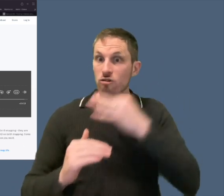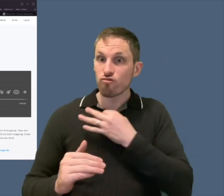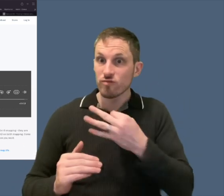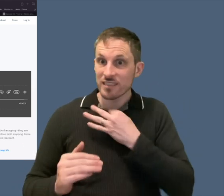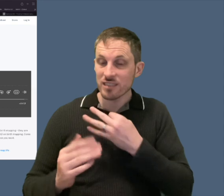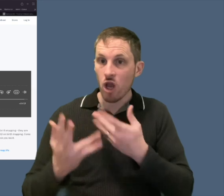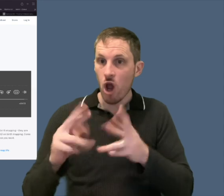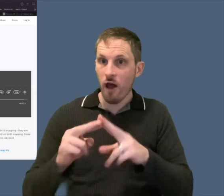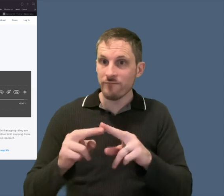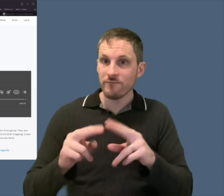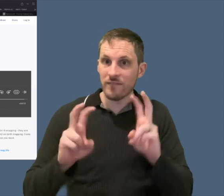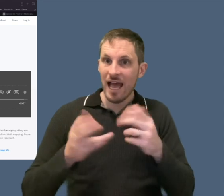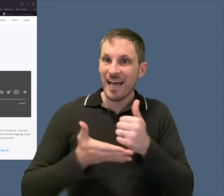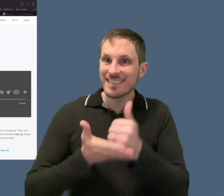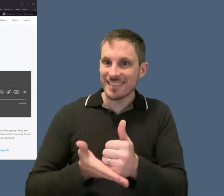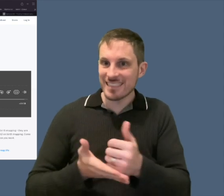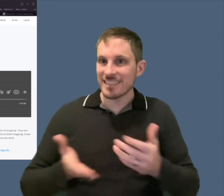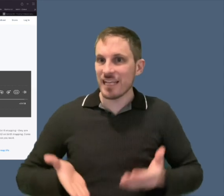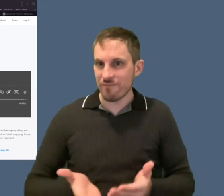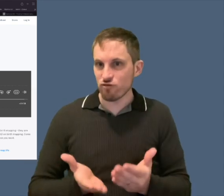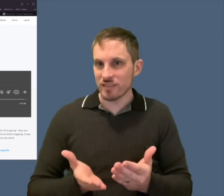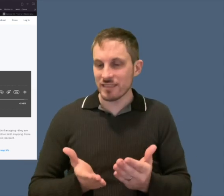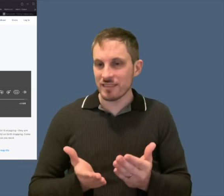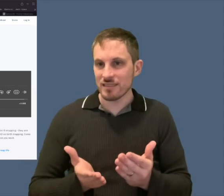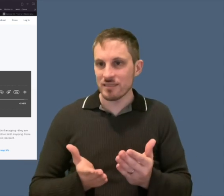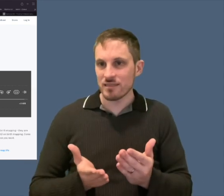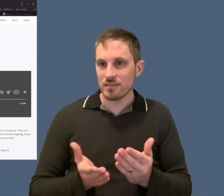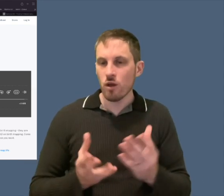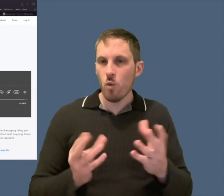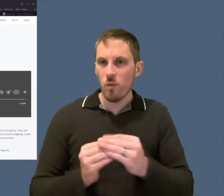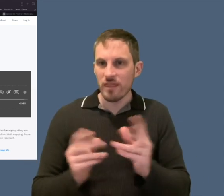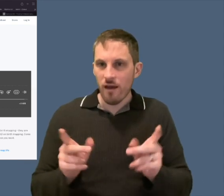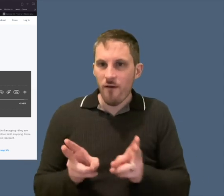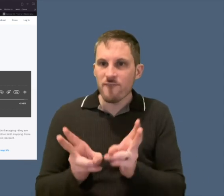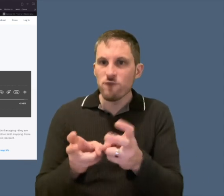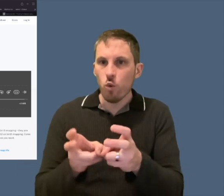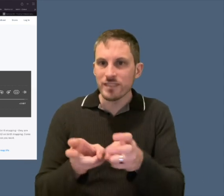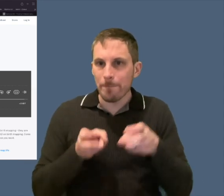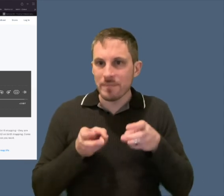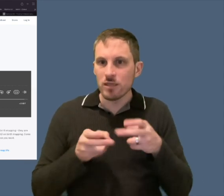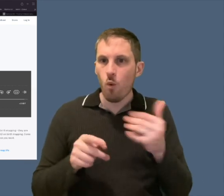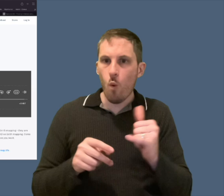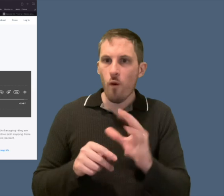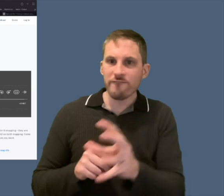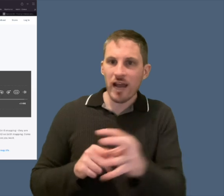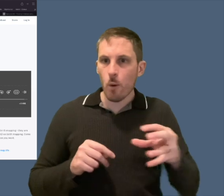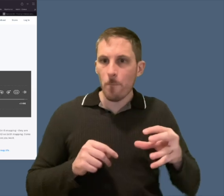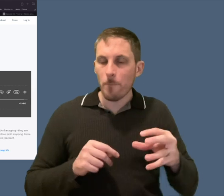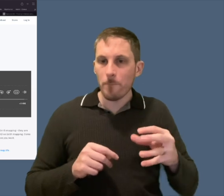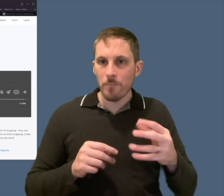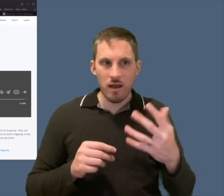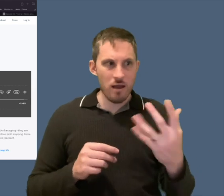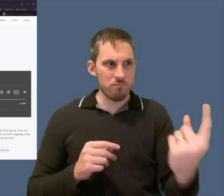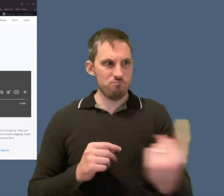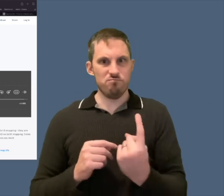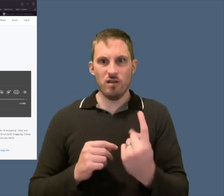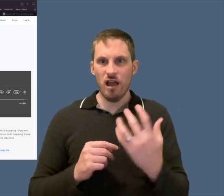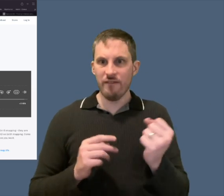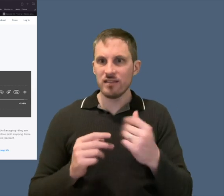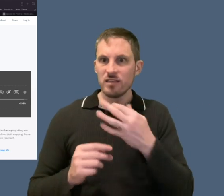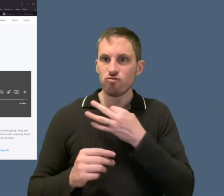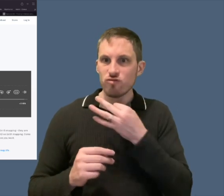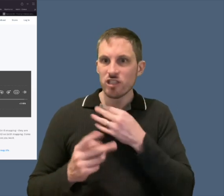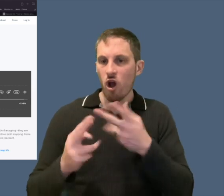the assisted delivery, which is with the forceps or the vacuum, and then the increased risk of the 3rd and